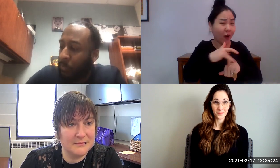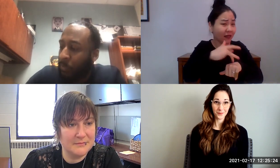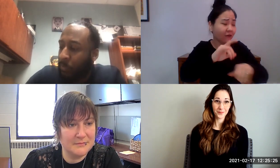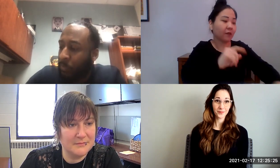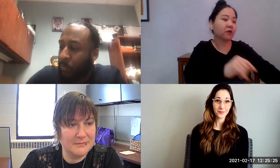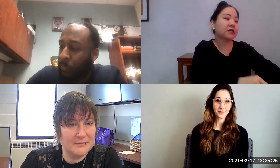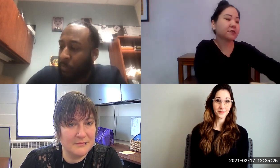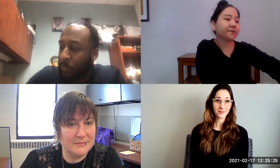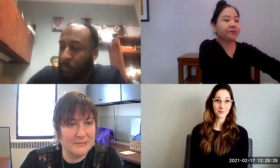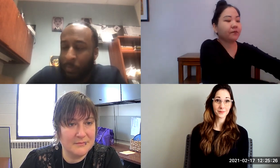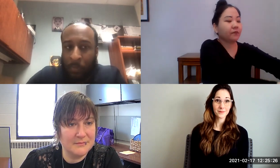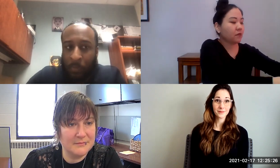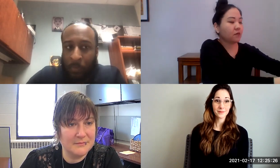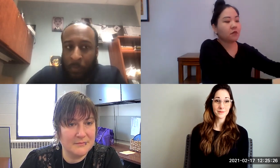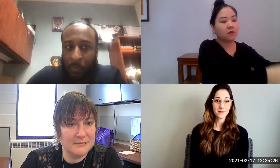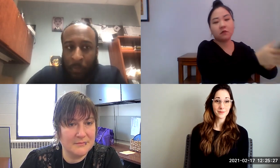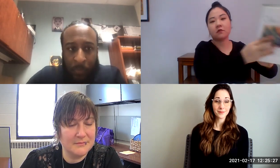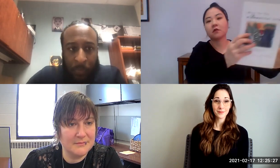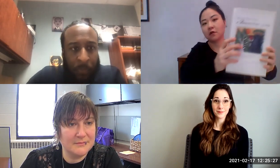know how widely available it is.